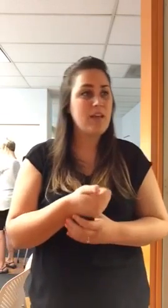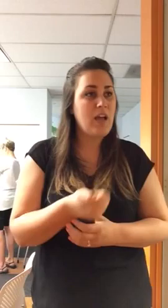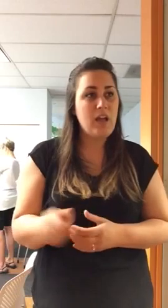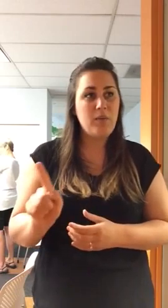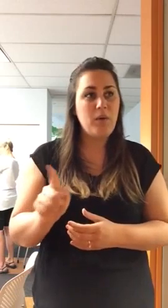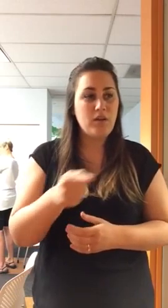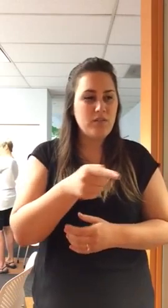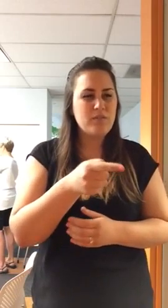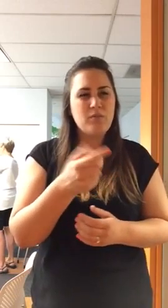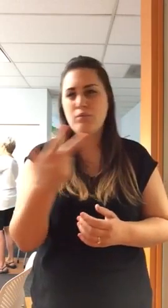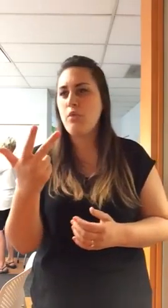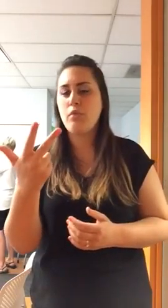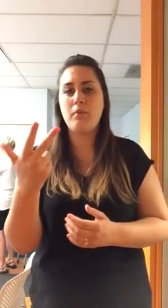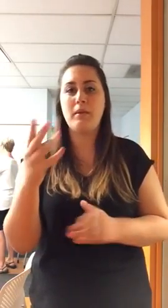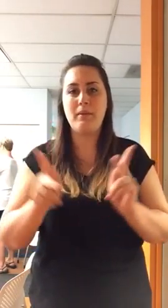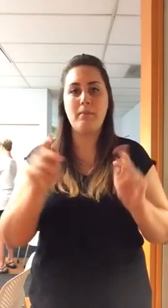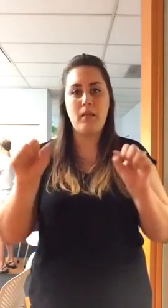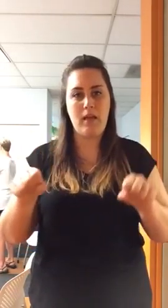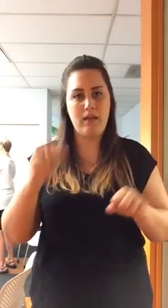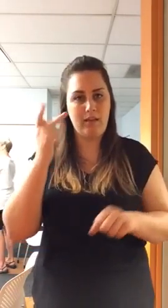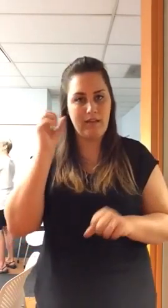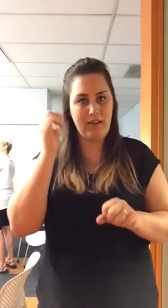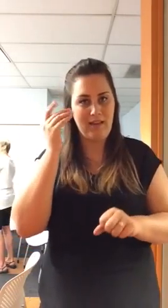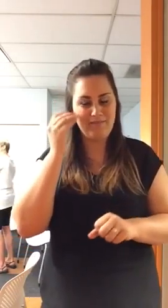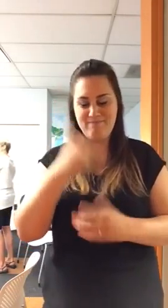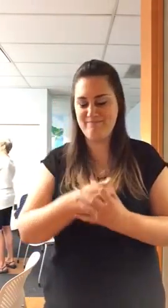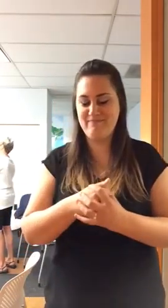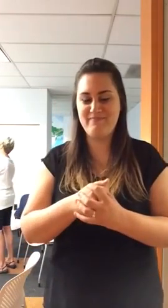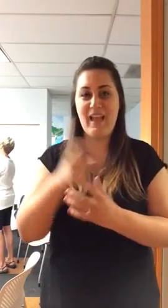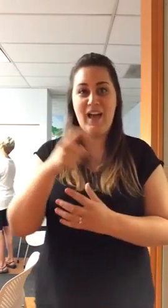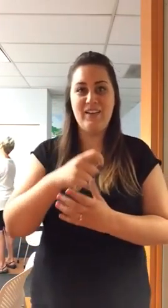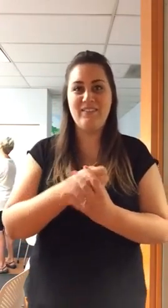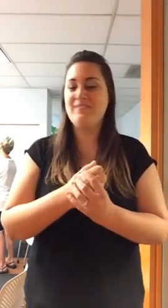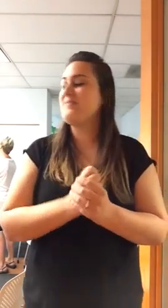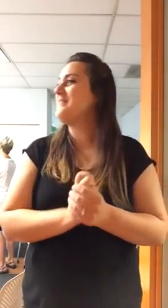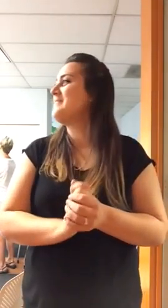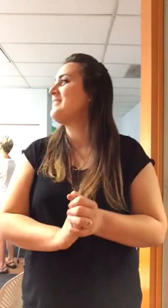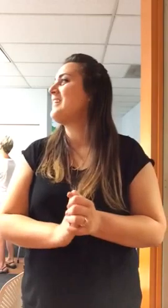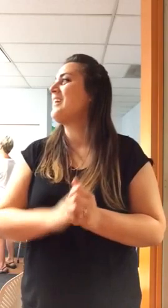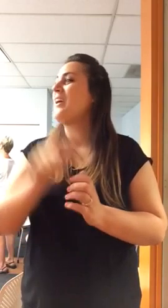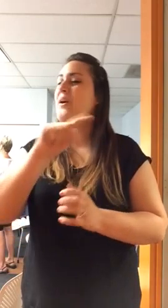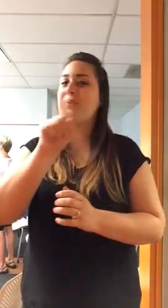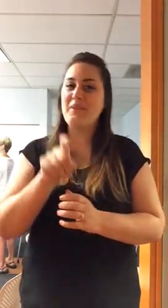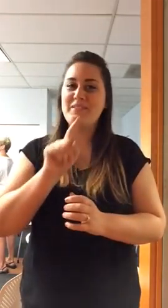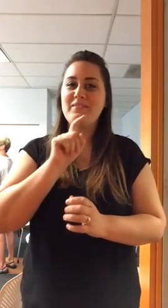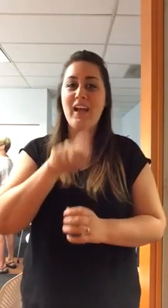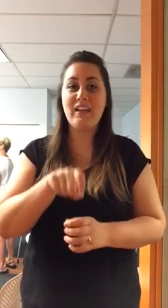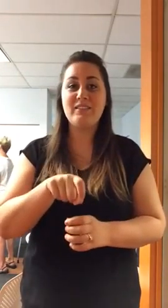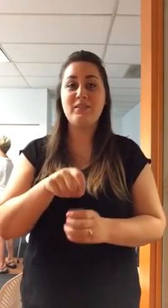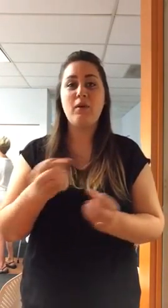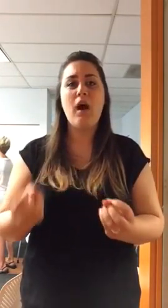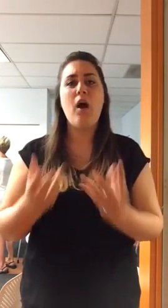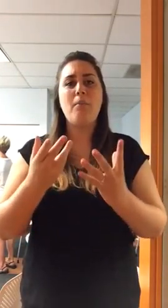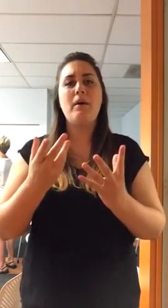Okay, so 3 of you. All right. The question I'm going to ask is, how much say does a government have in its economy?